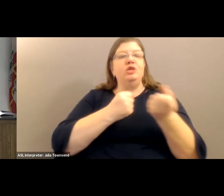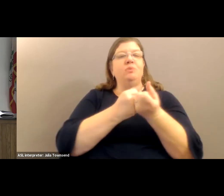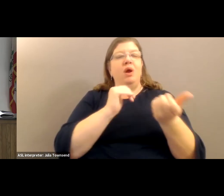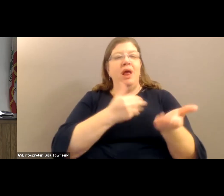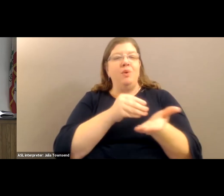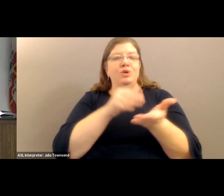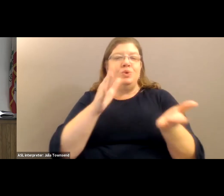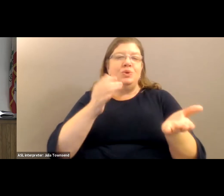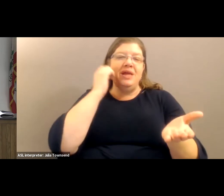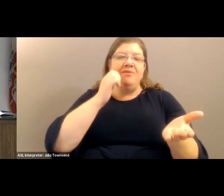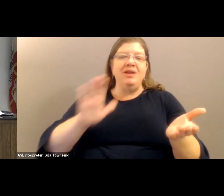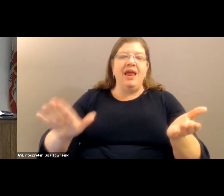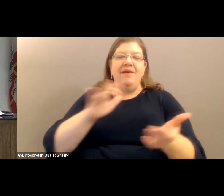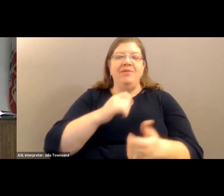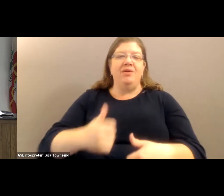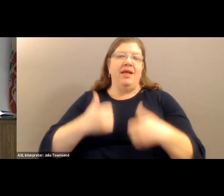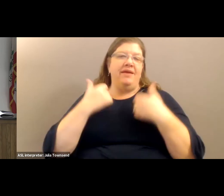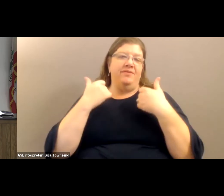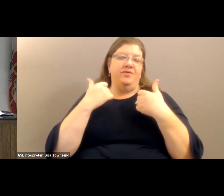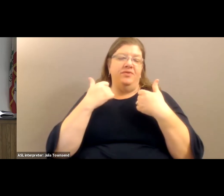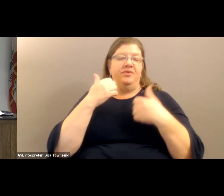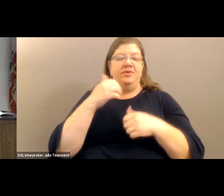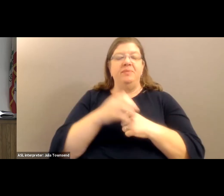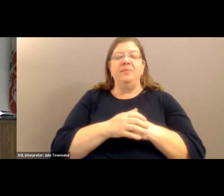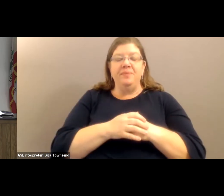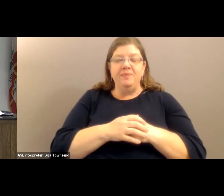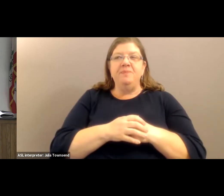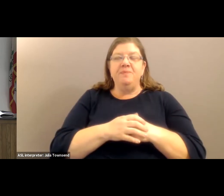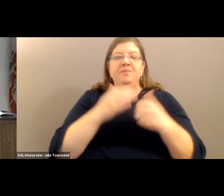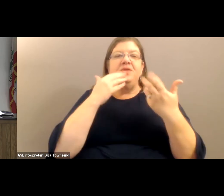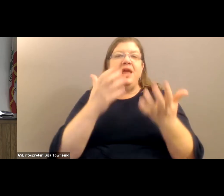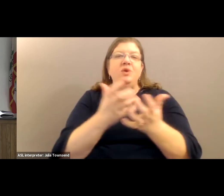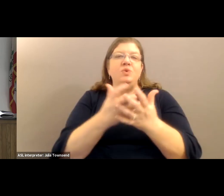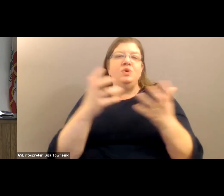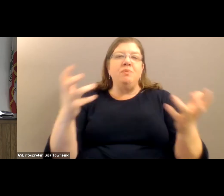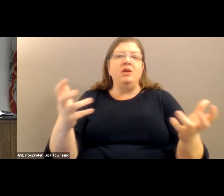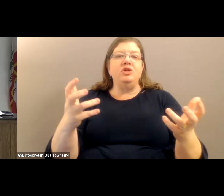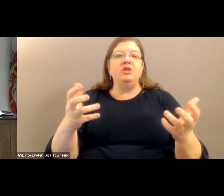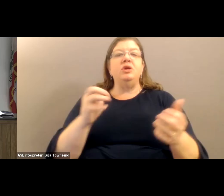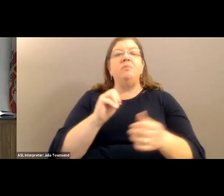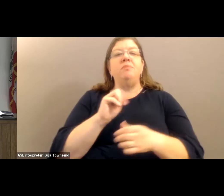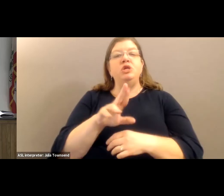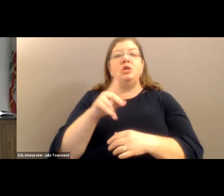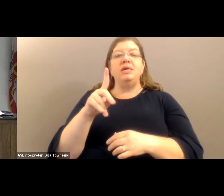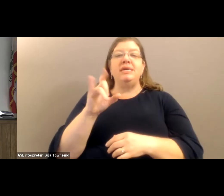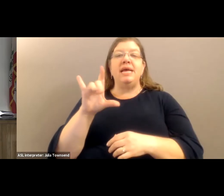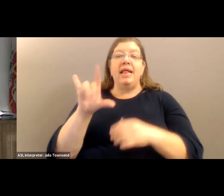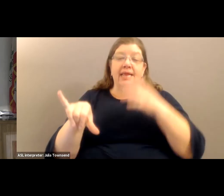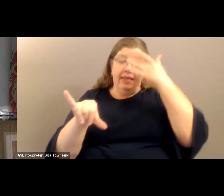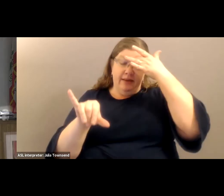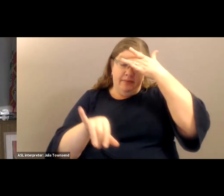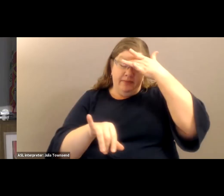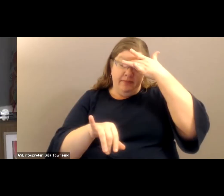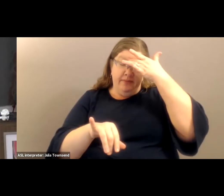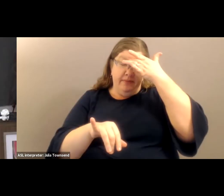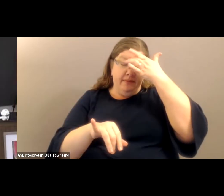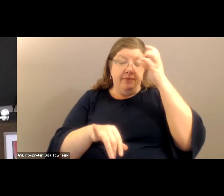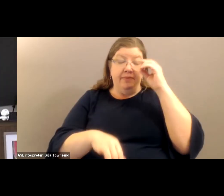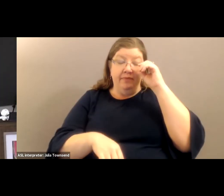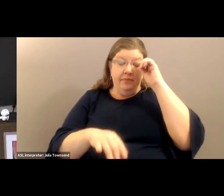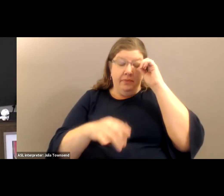students every day of their lives. And thank you so much. Mr. Kelly. I